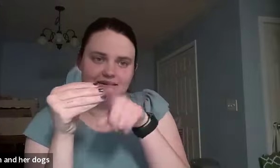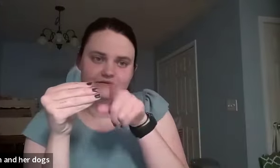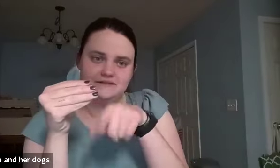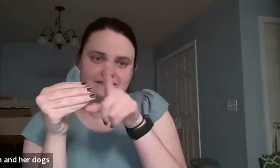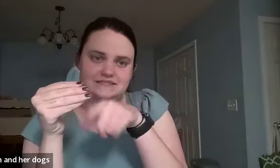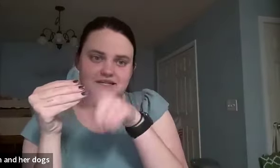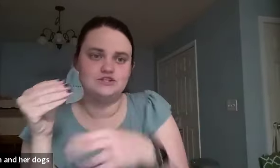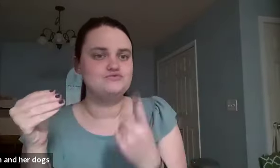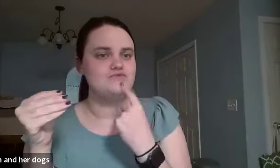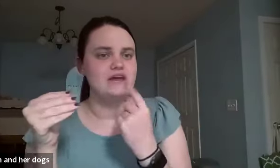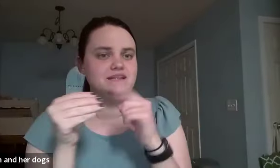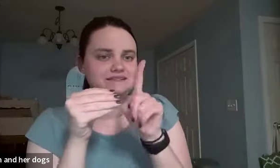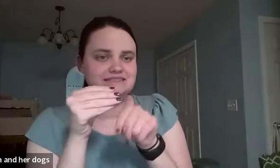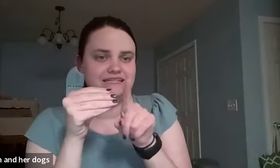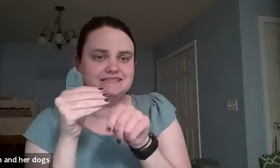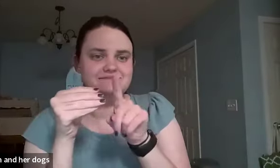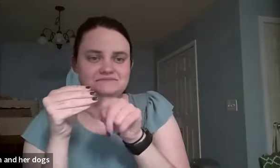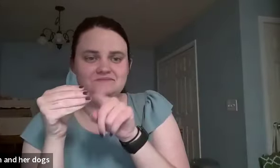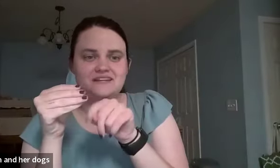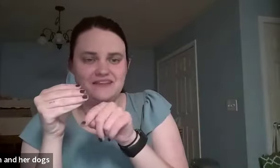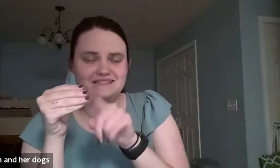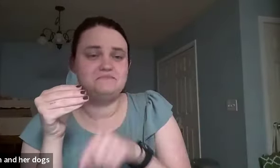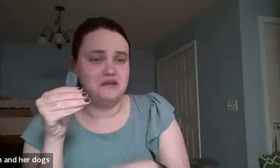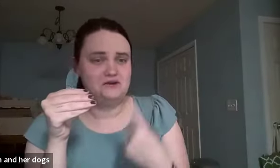knife. Slice. So red slice. And that's tomato.